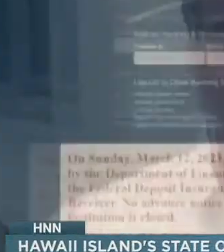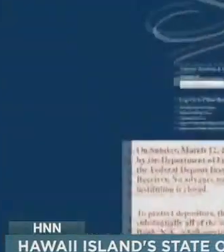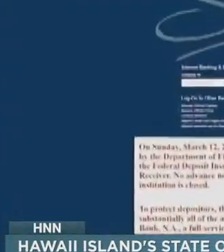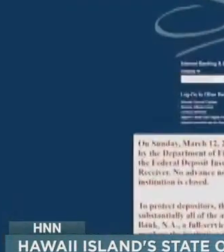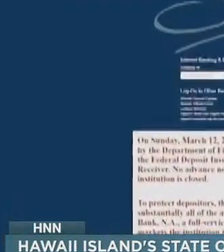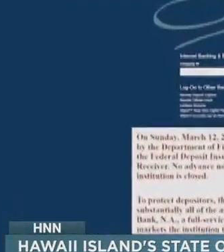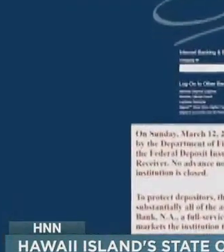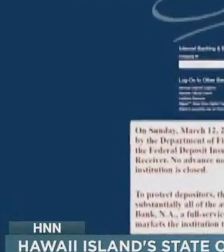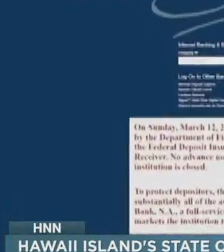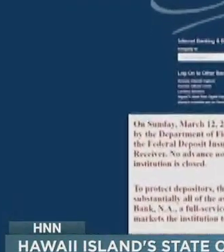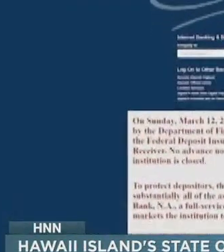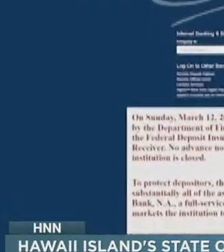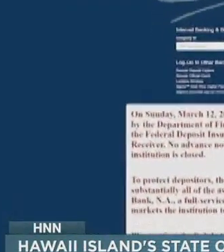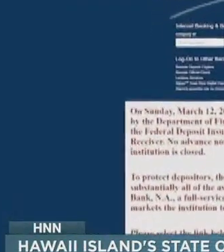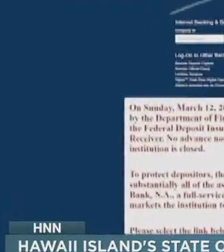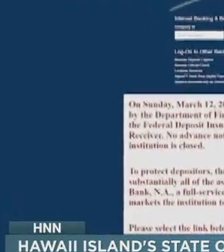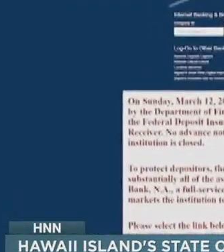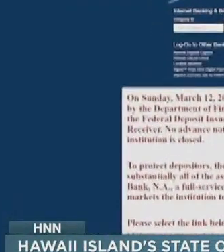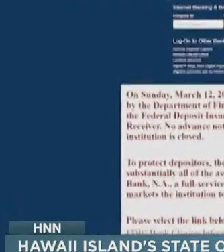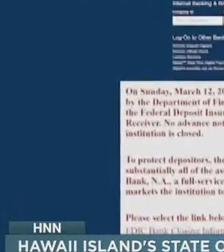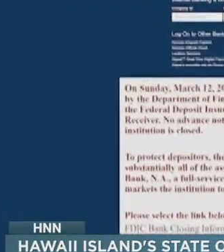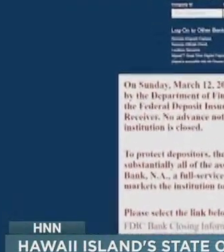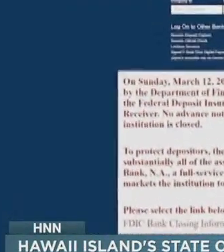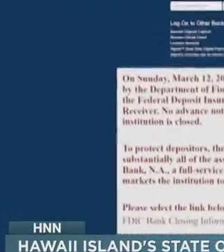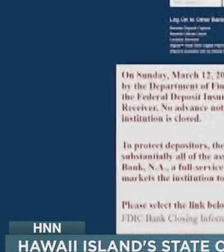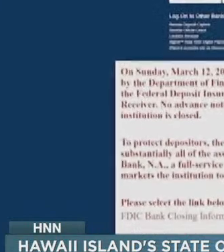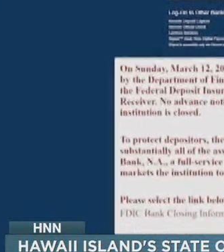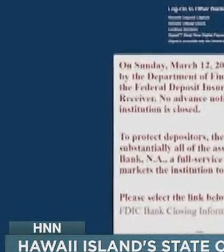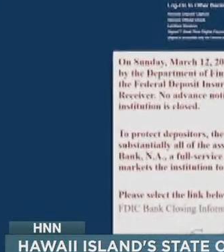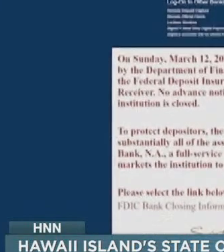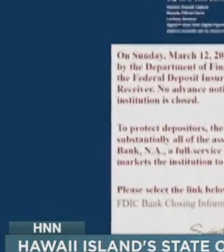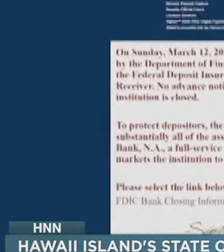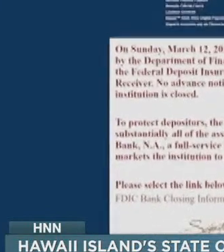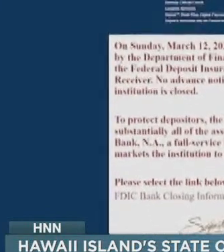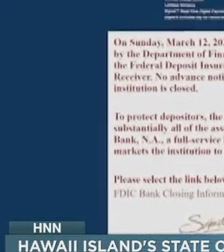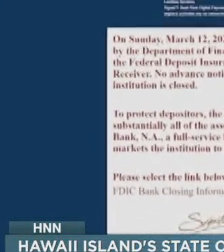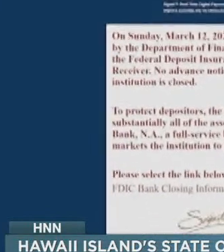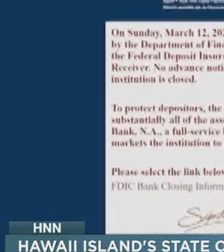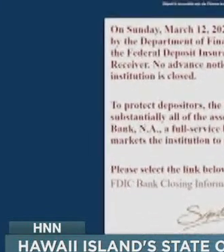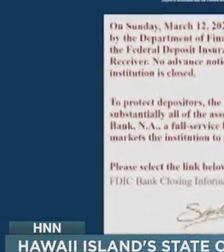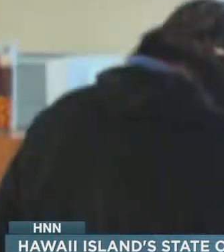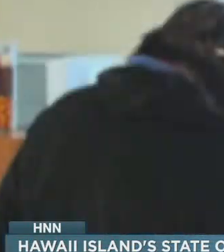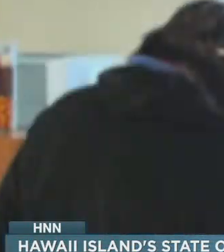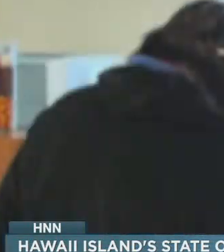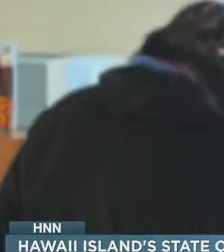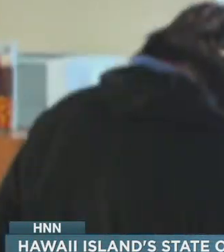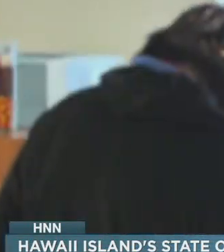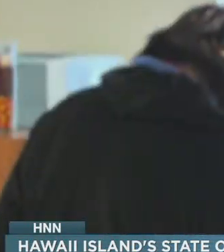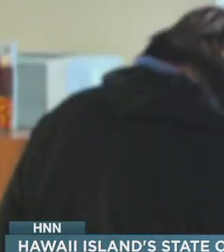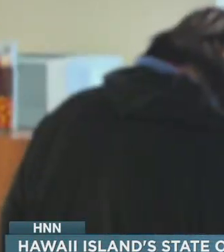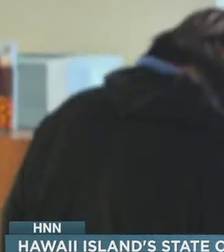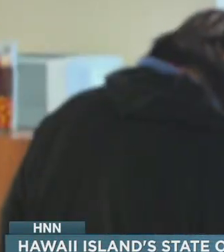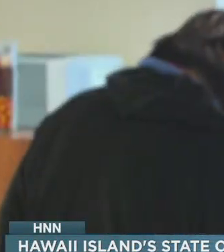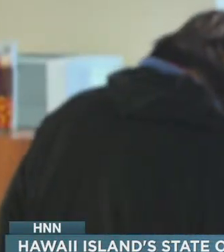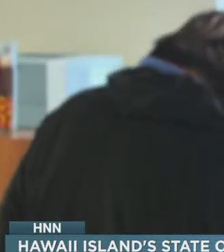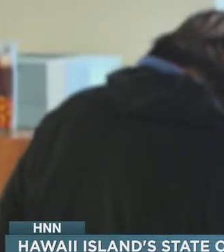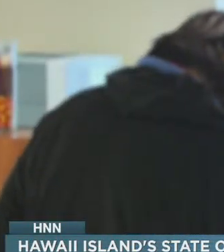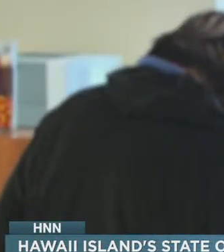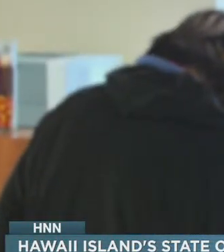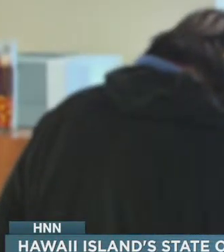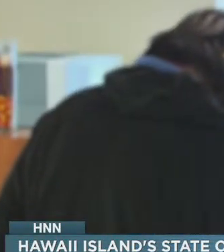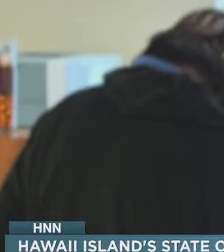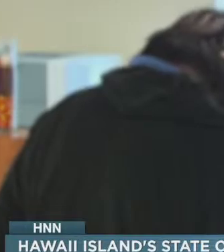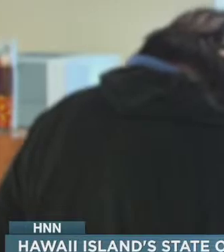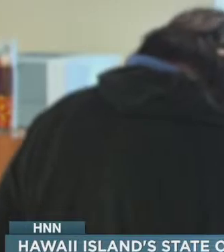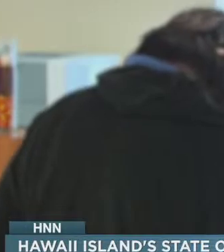around. On Sunday, New York state regulators seized Signature Bank, a big lender to the cryptocurrency industry. Fears of other regional banks on the brink are